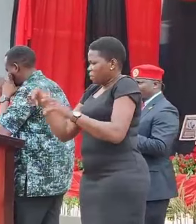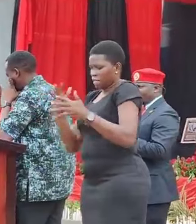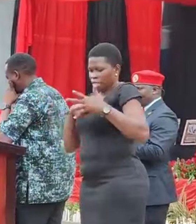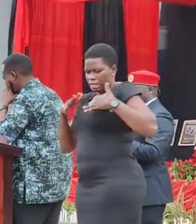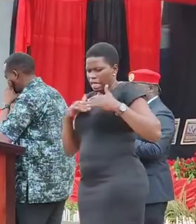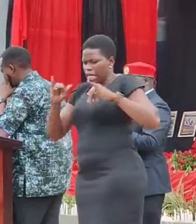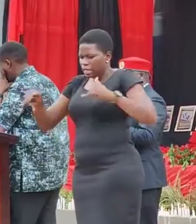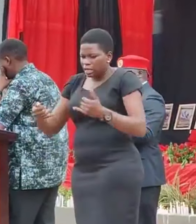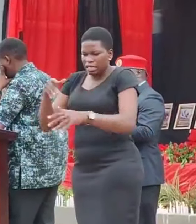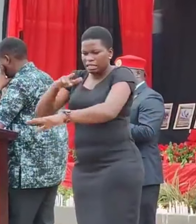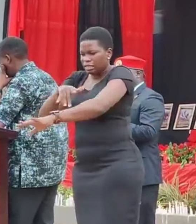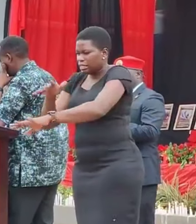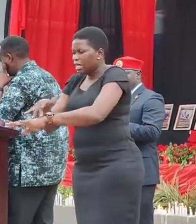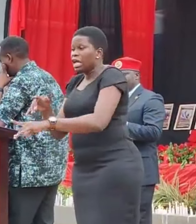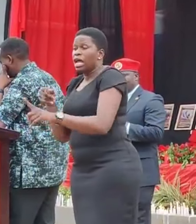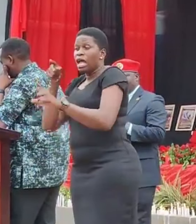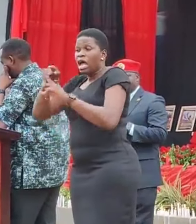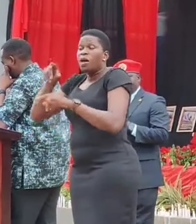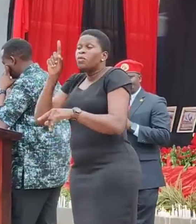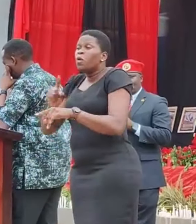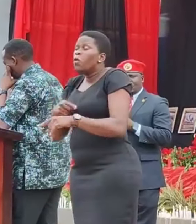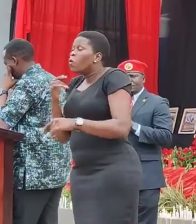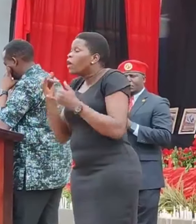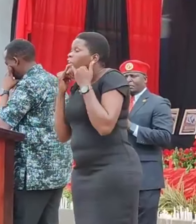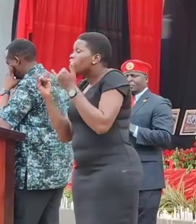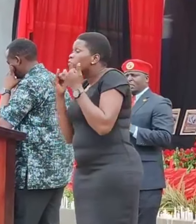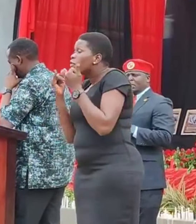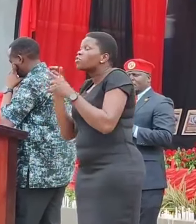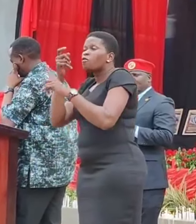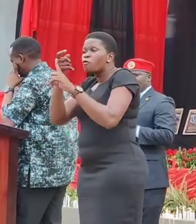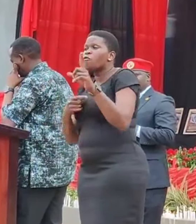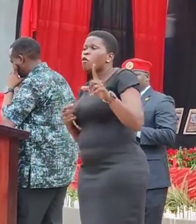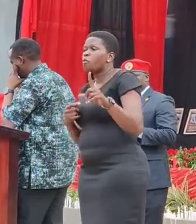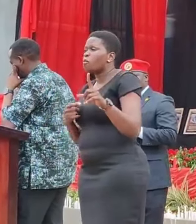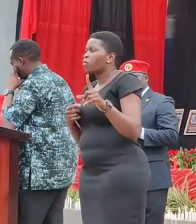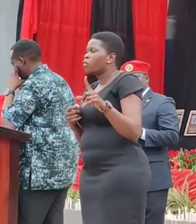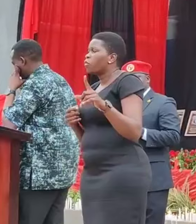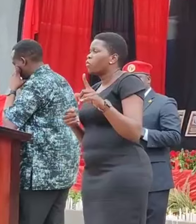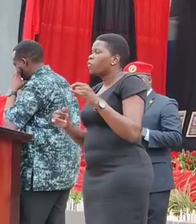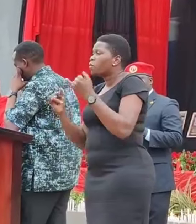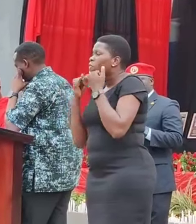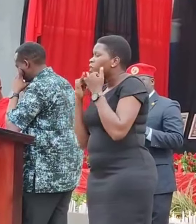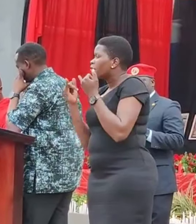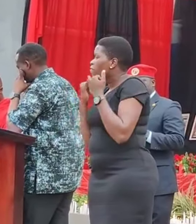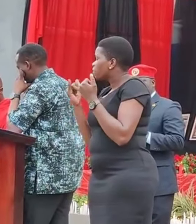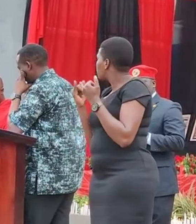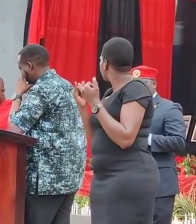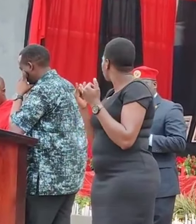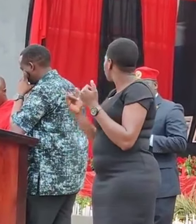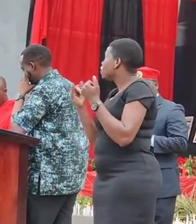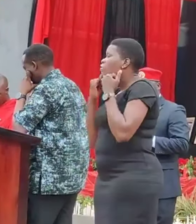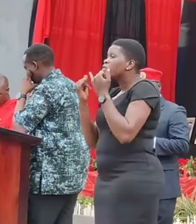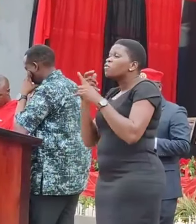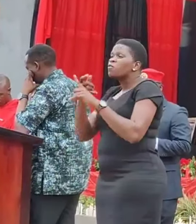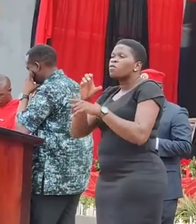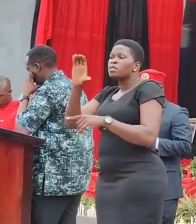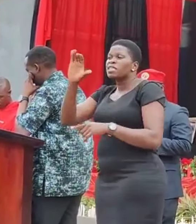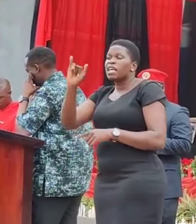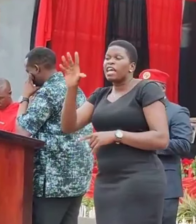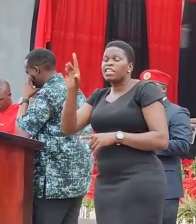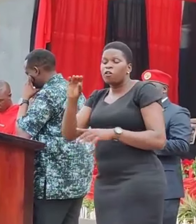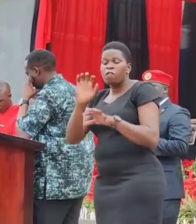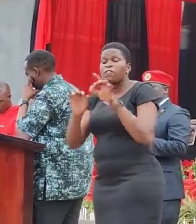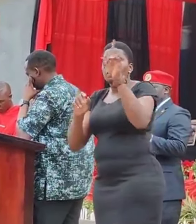bothering until when the information came from the CID offices in